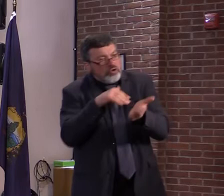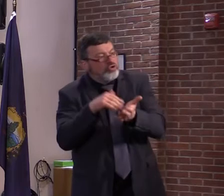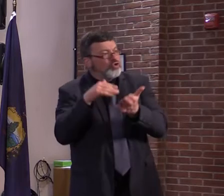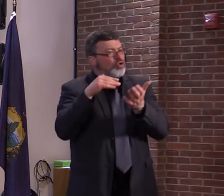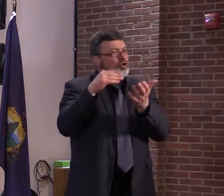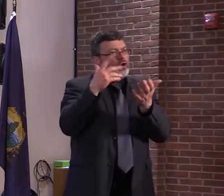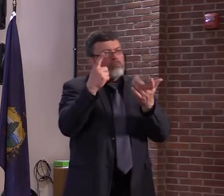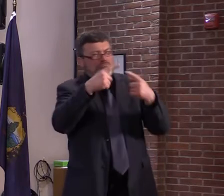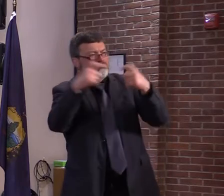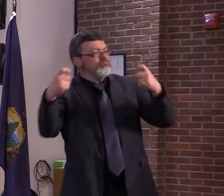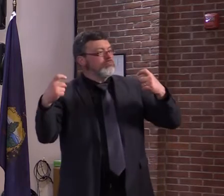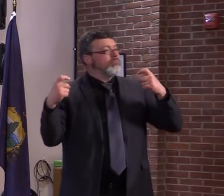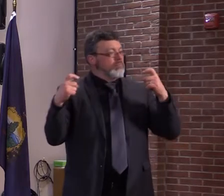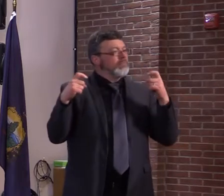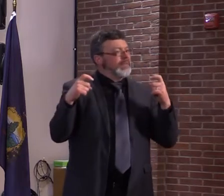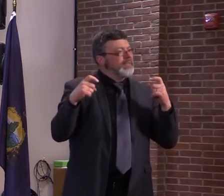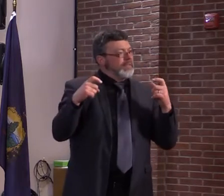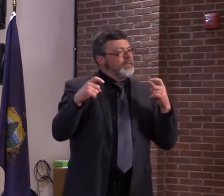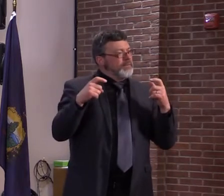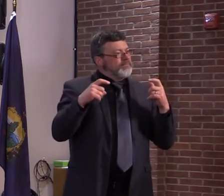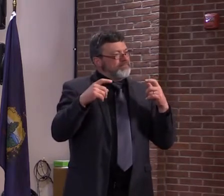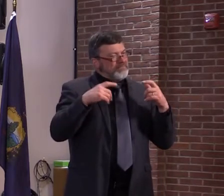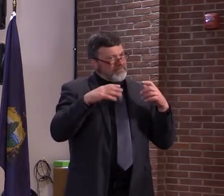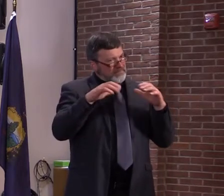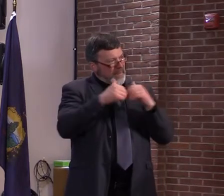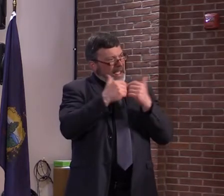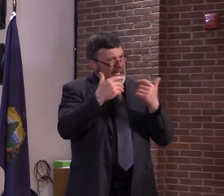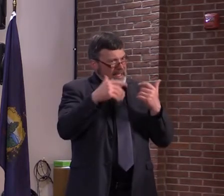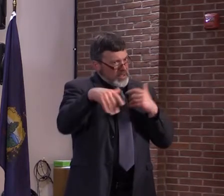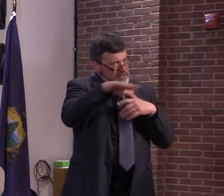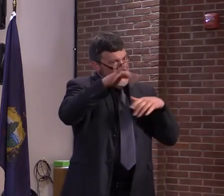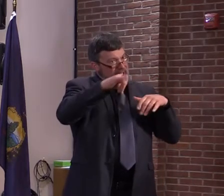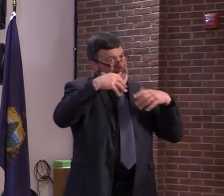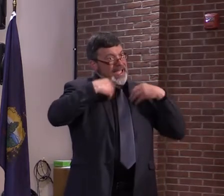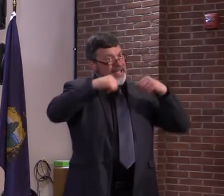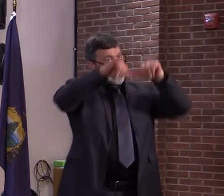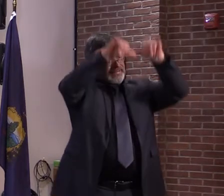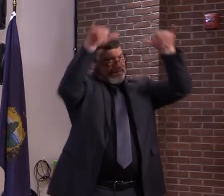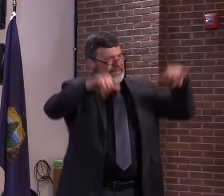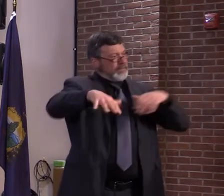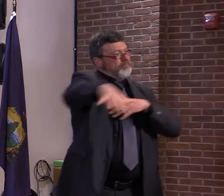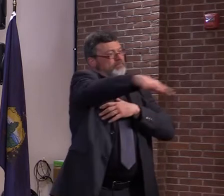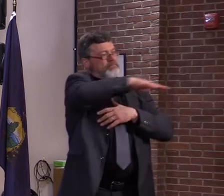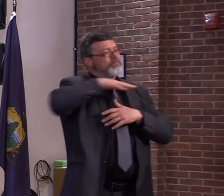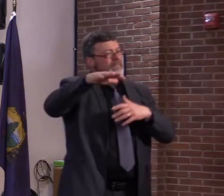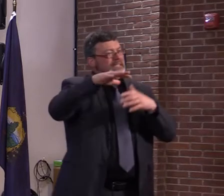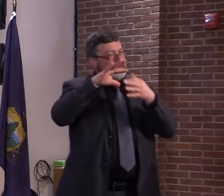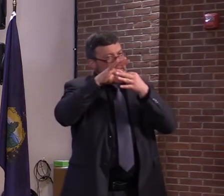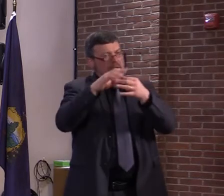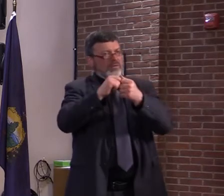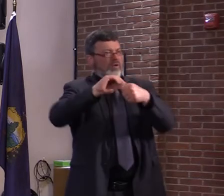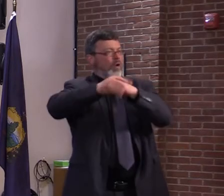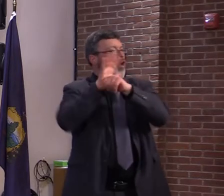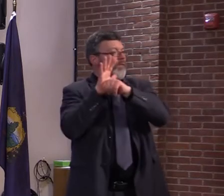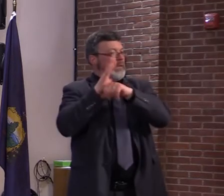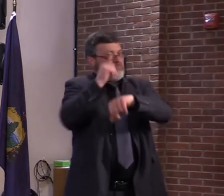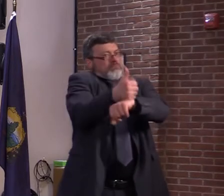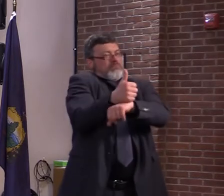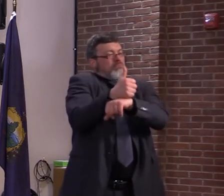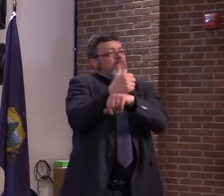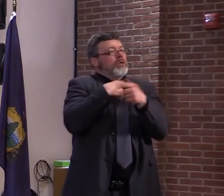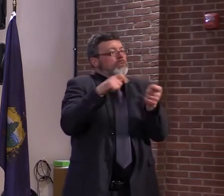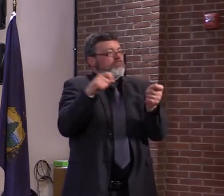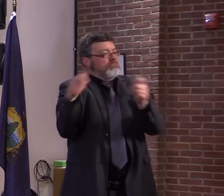be exposed in a healthcare facility to other people, et cetera, during the pandemic. And that was facilitated by